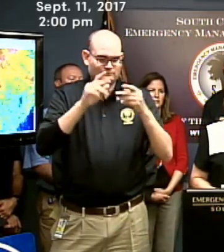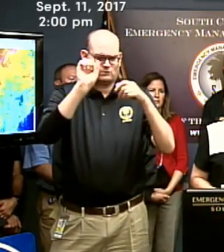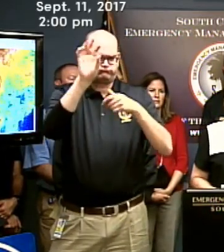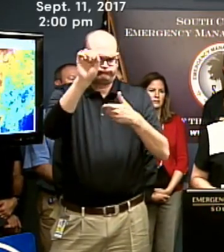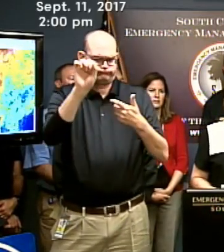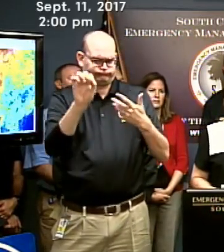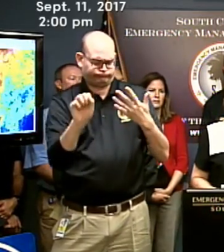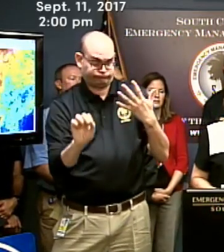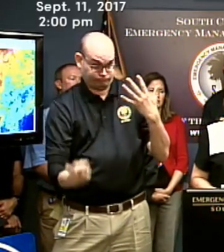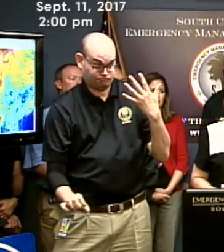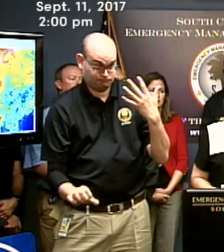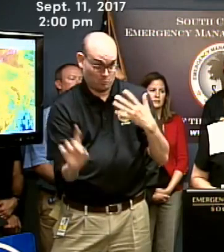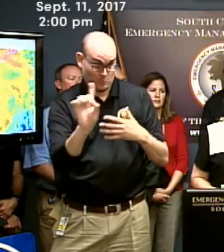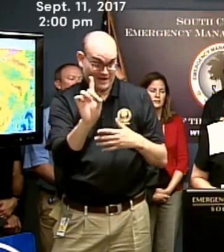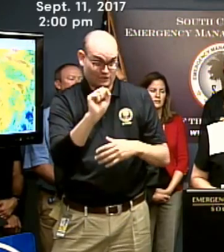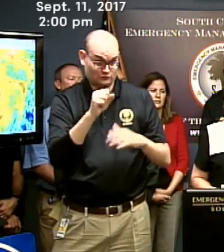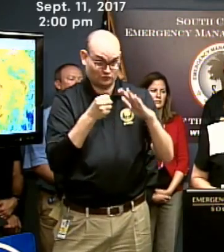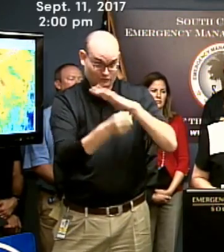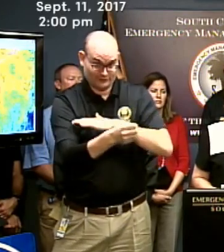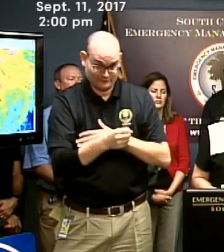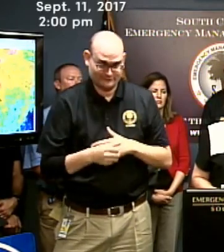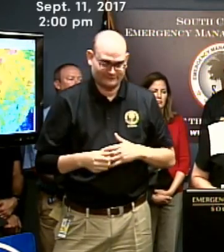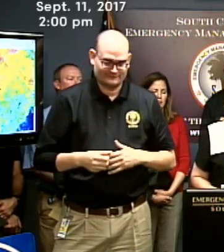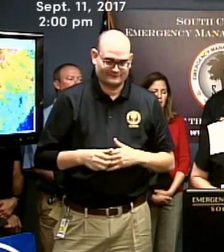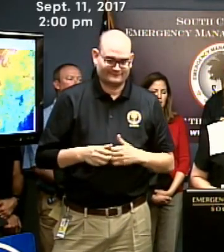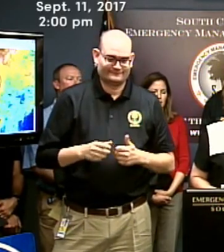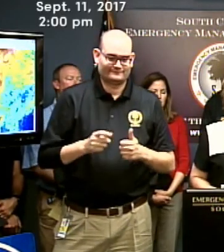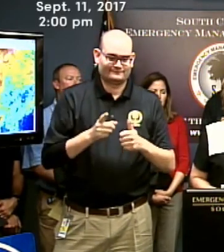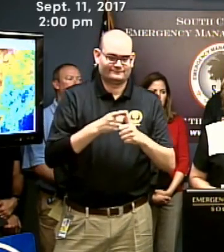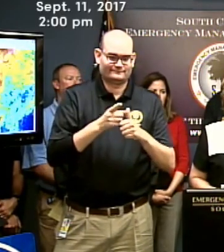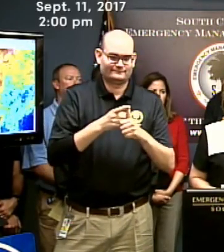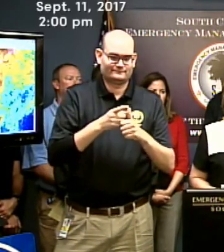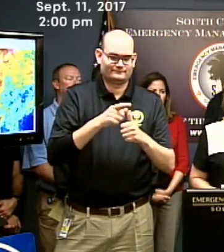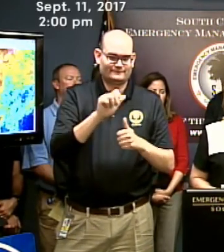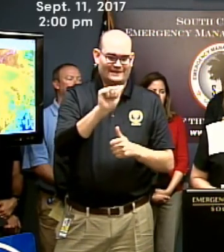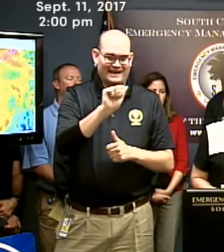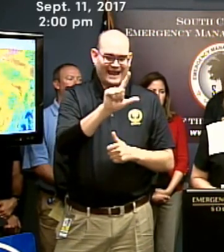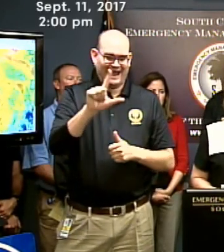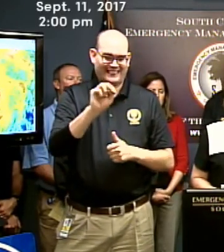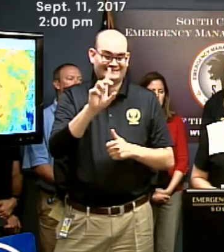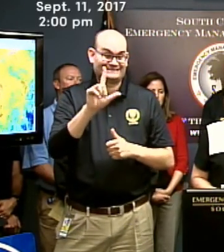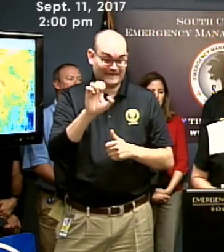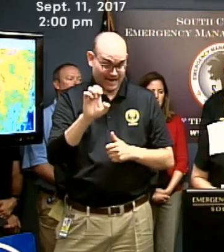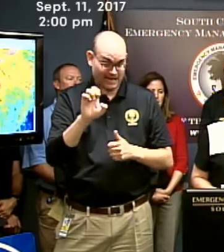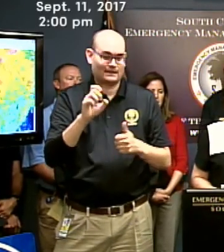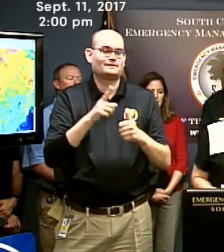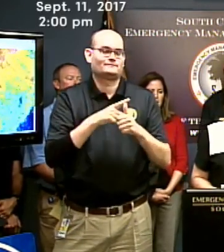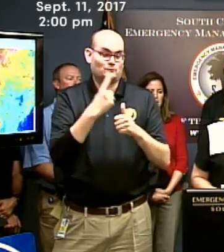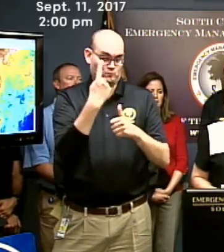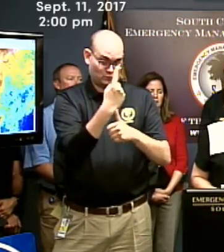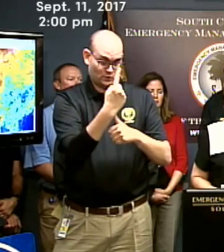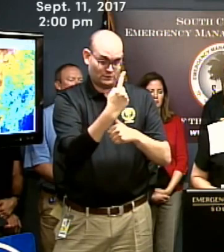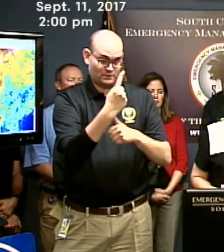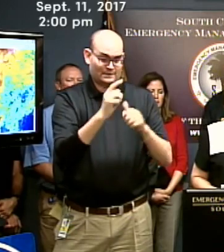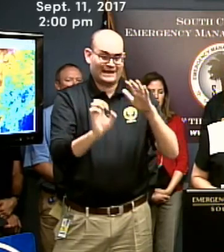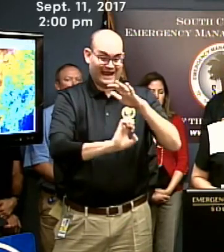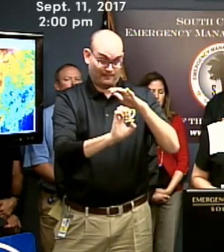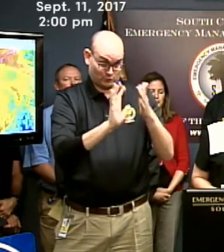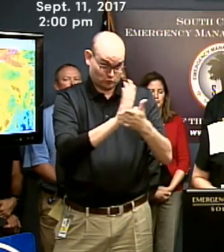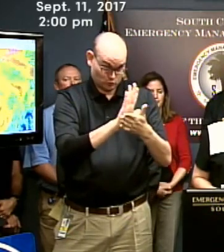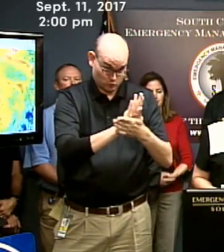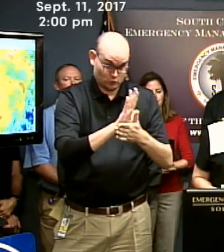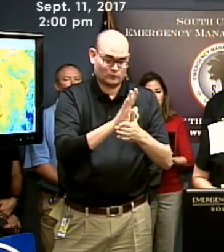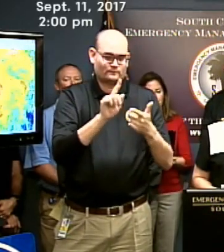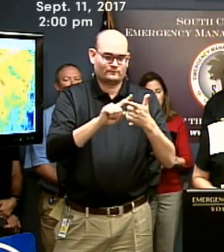let everyone know which open shelters are available in your area. In Allendale, we have one open shelter at the Allendale Elementary School.